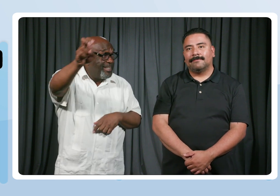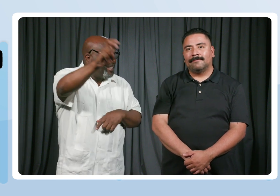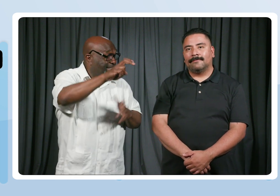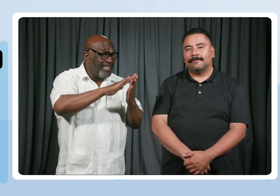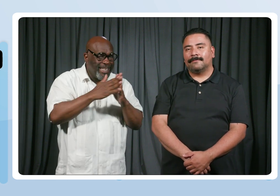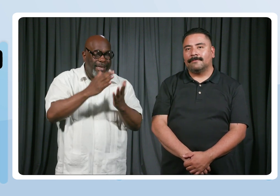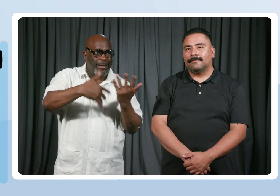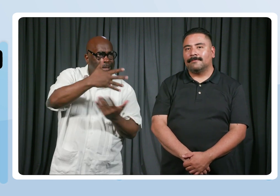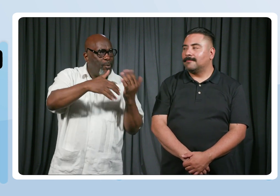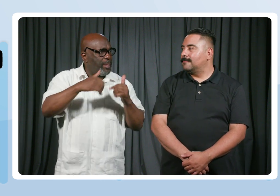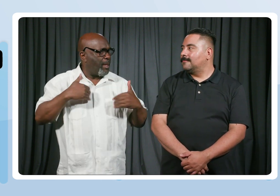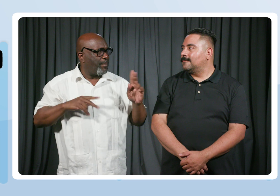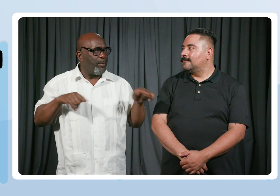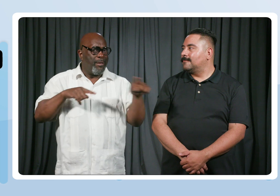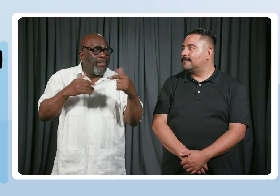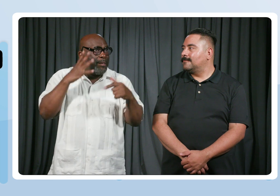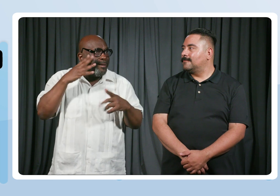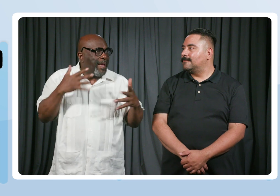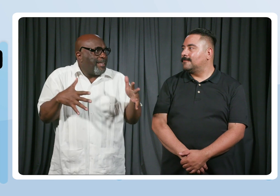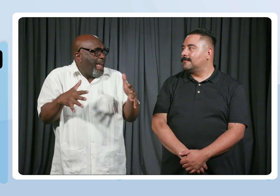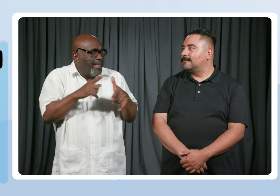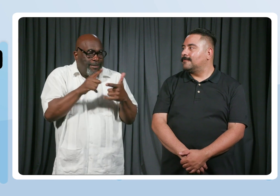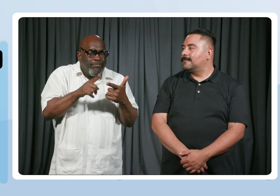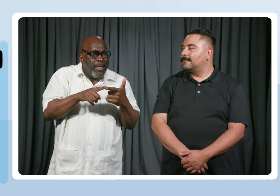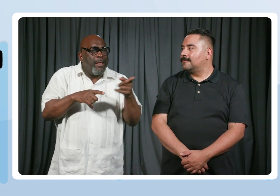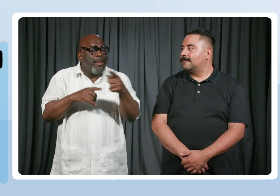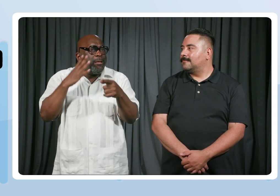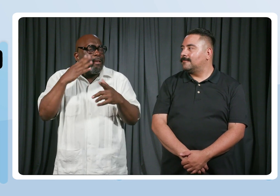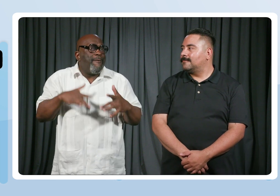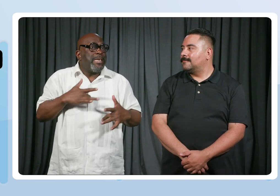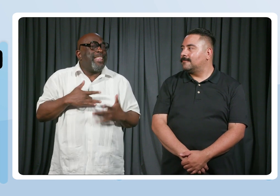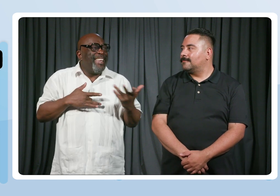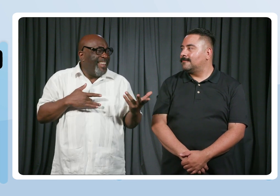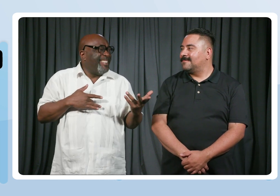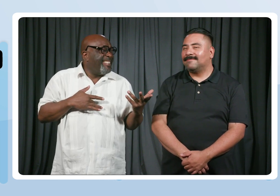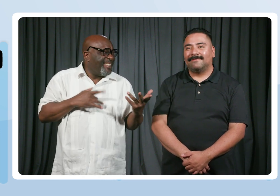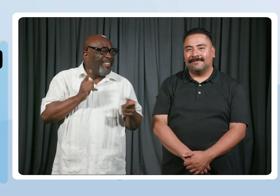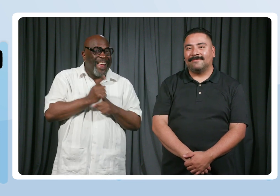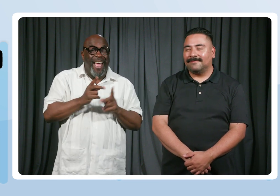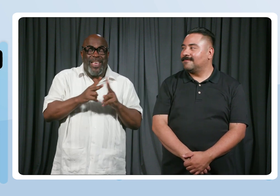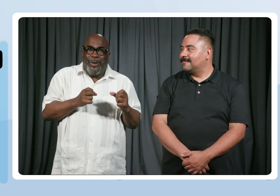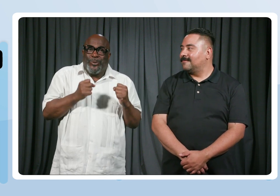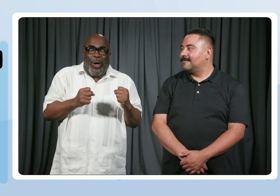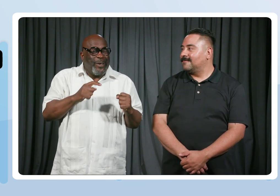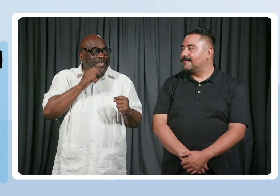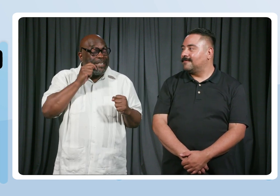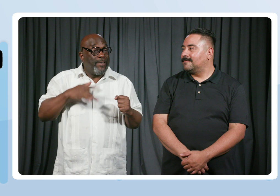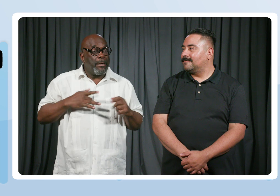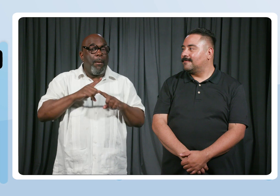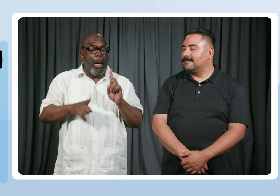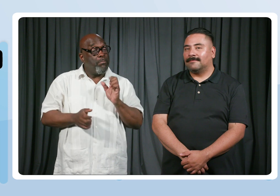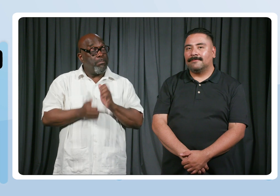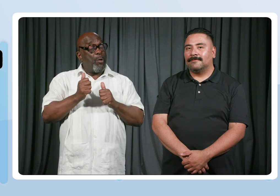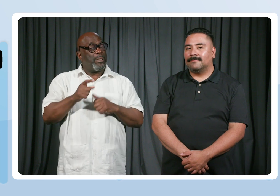with young people, you know, they have their anxieties and they have their feelings, right? They're very strong teenage feelings. But for the most part,